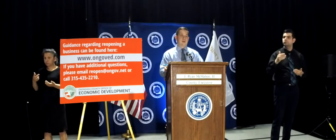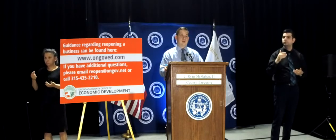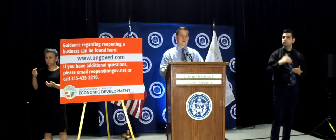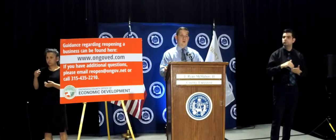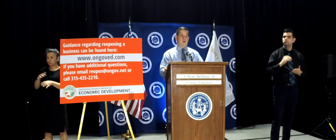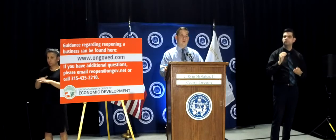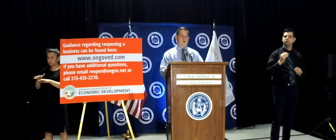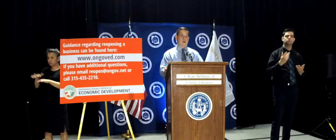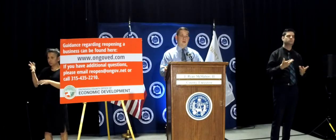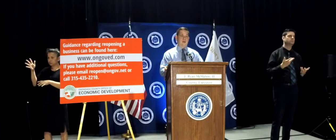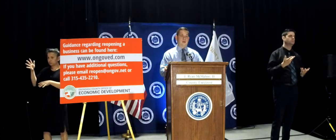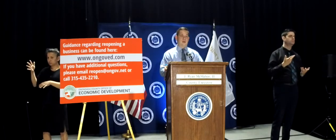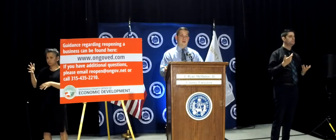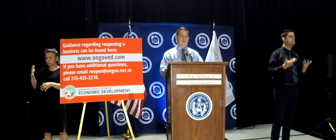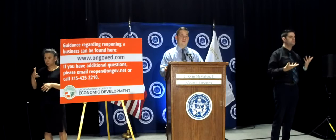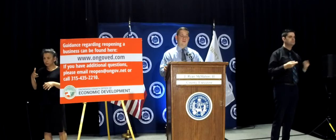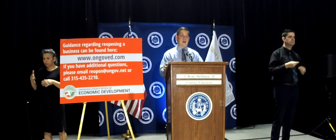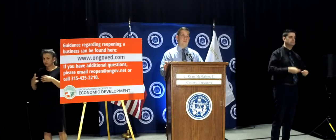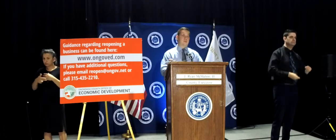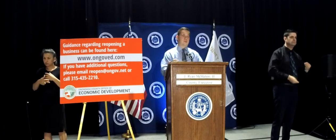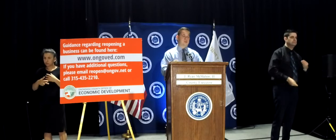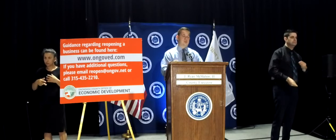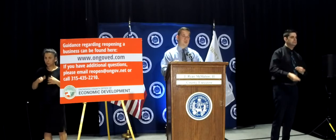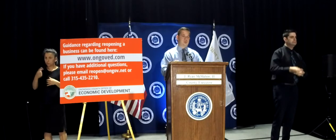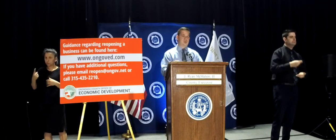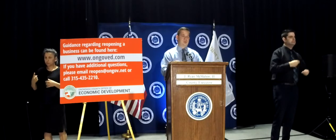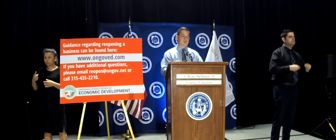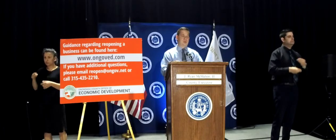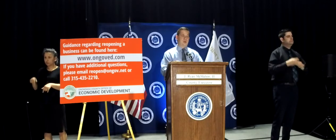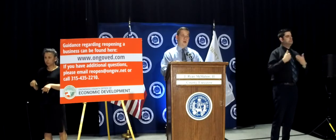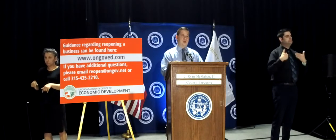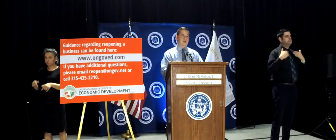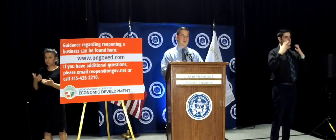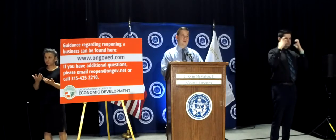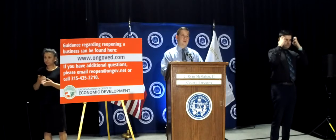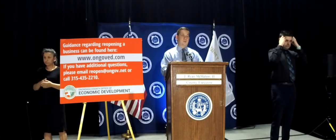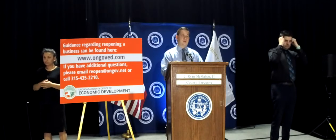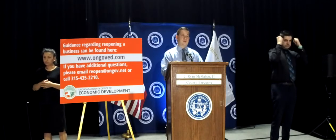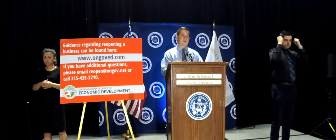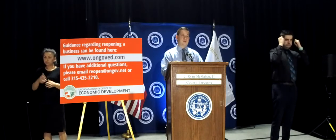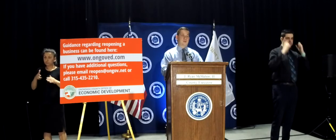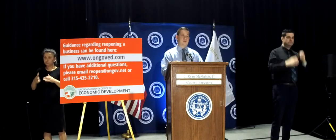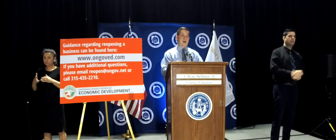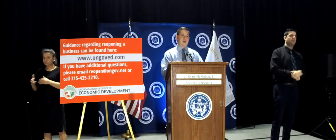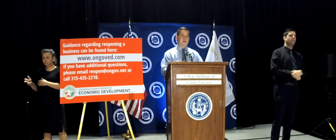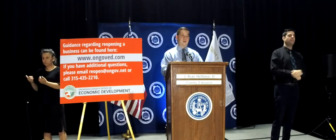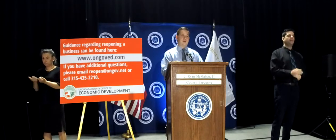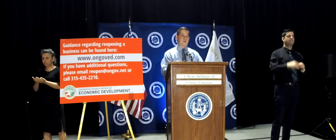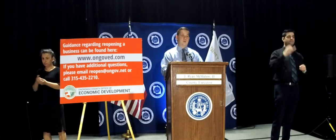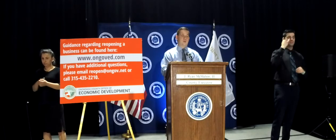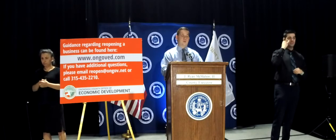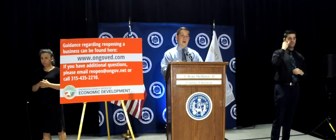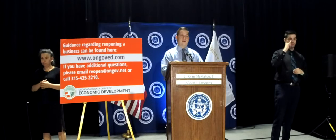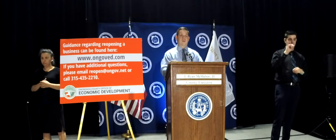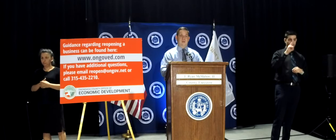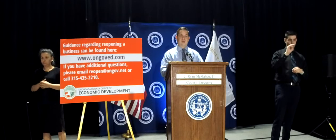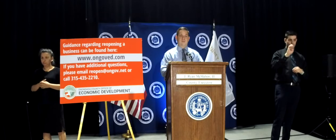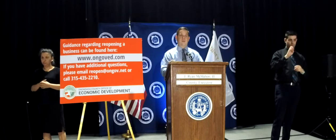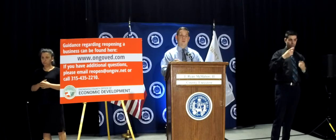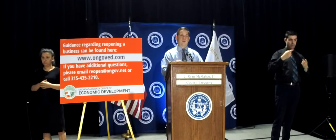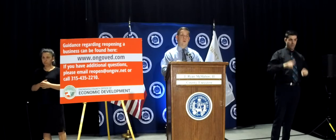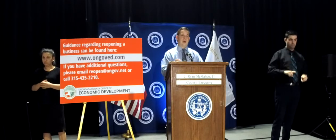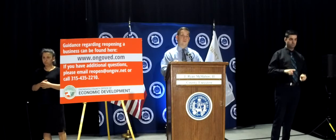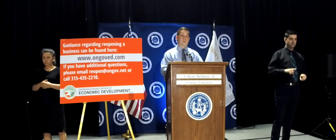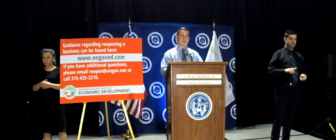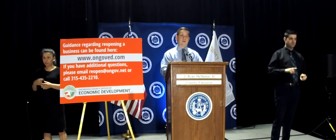process. So if this happens in June, some of the decisions that we would have to make,